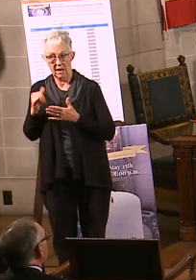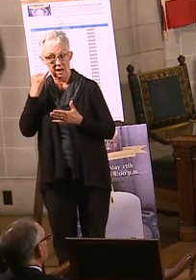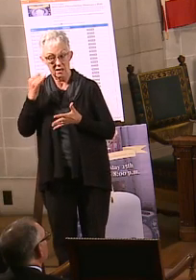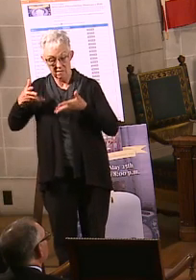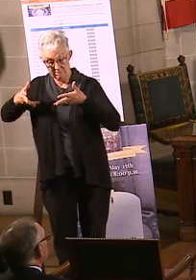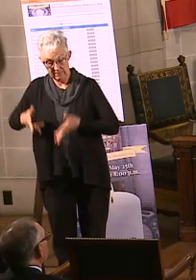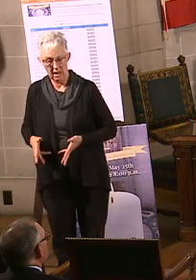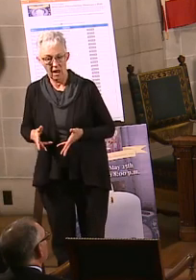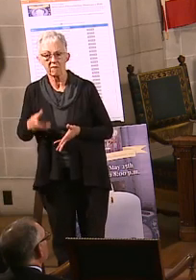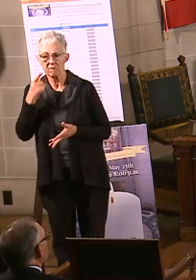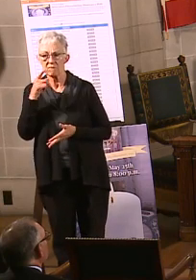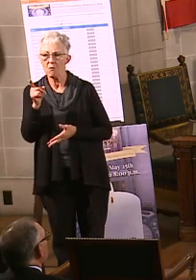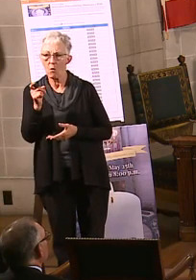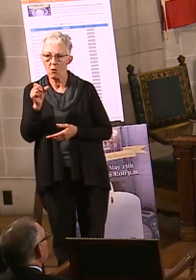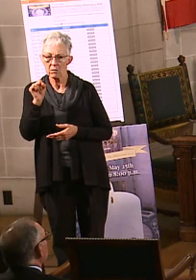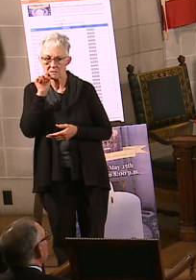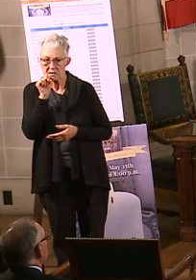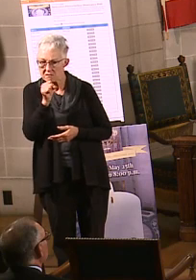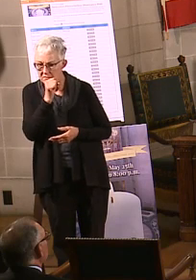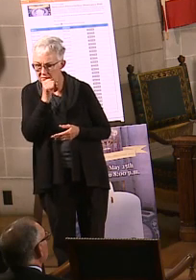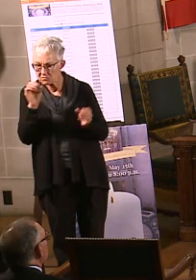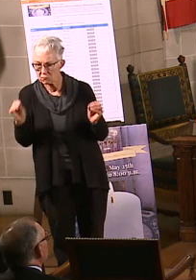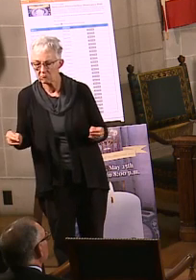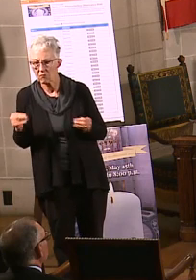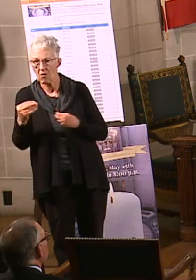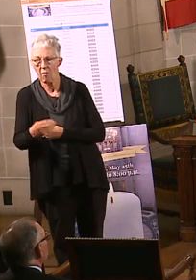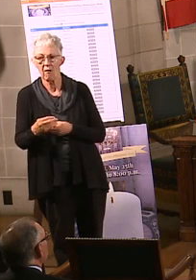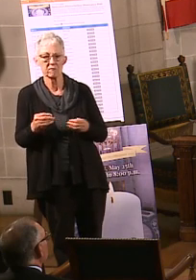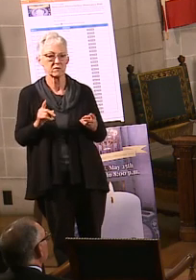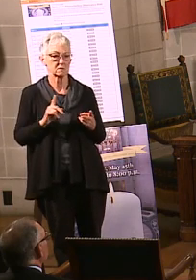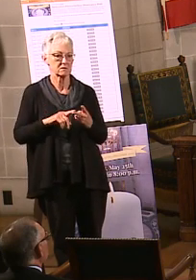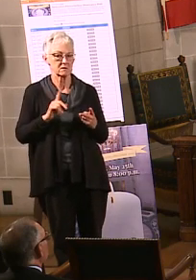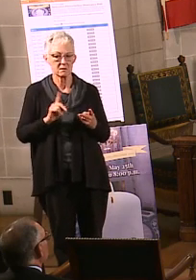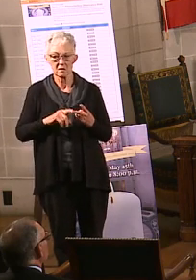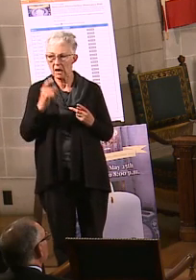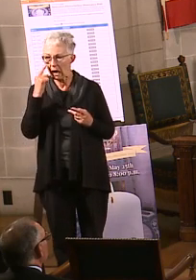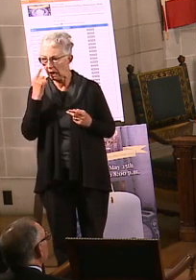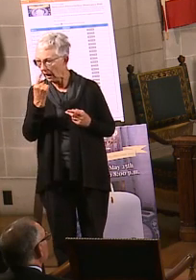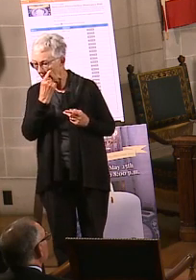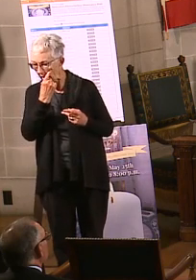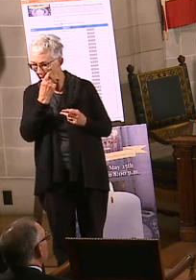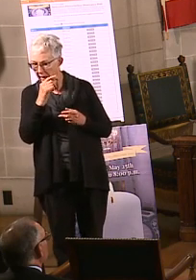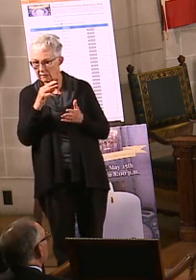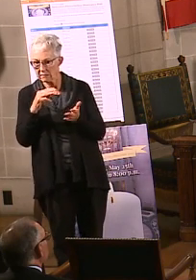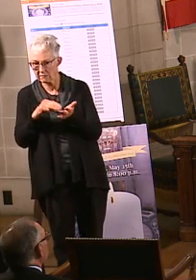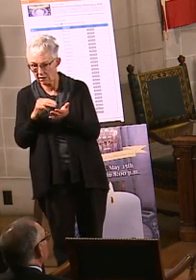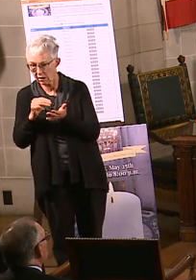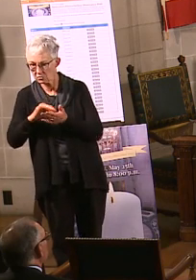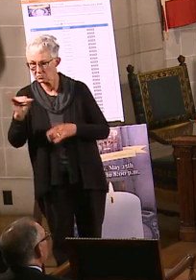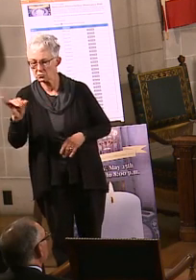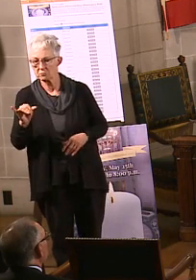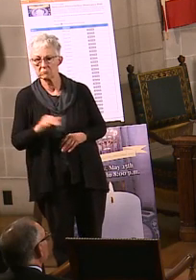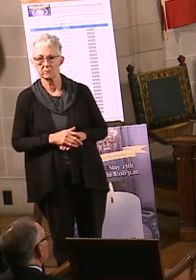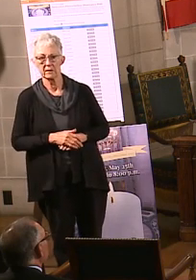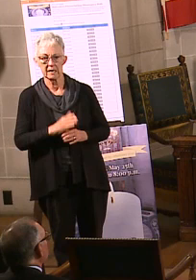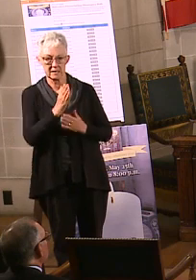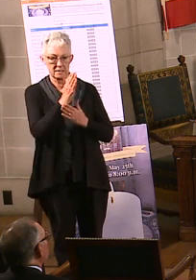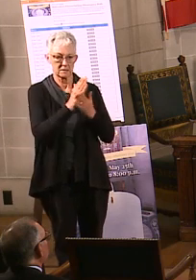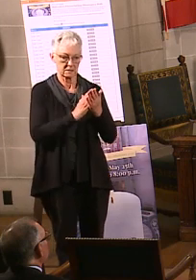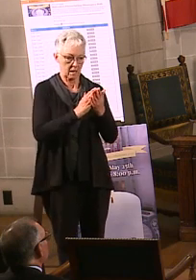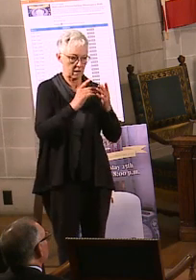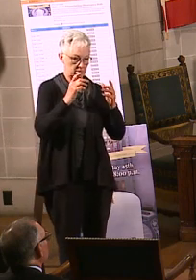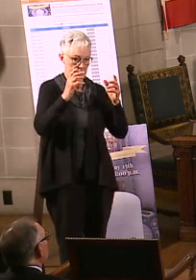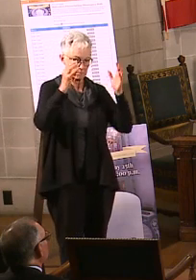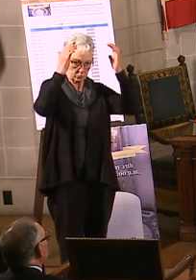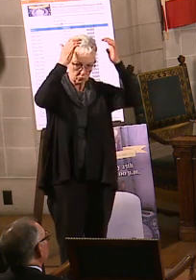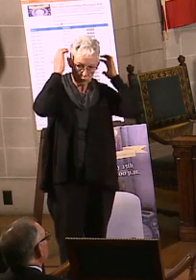forth. There'll be, we'll consider it for those professions as well. And then we have had folks like salons and so forth request